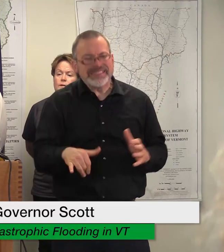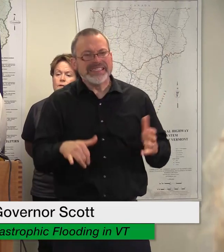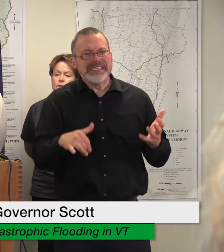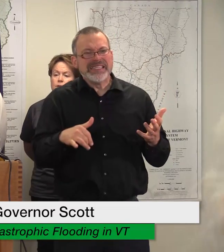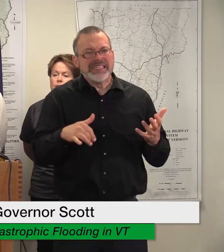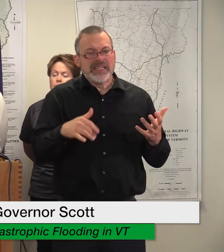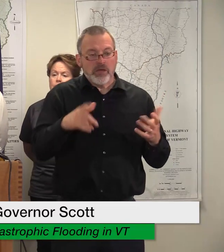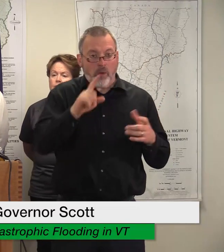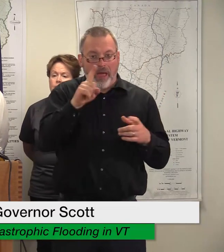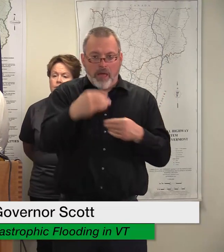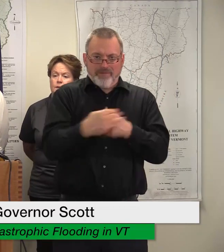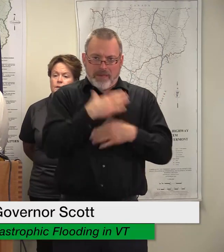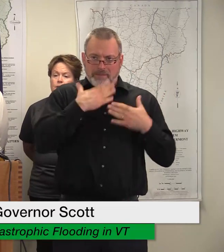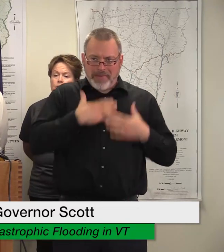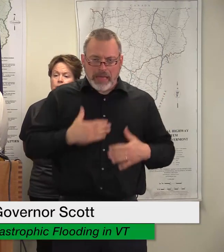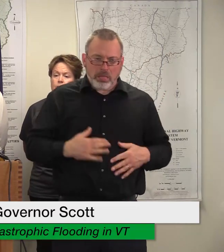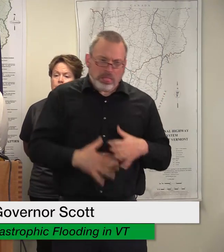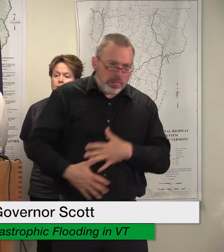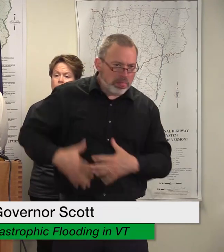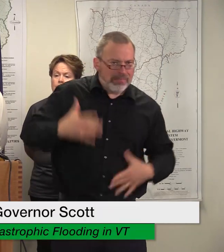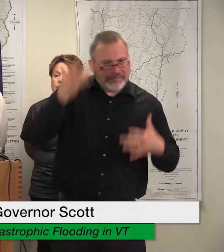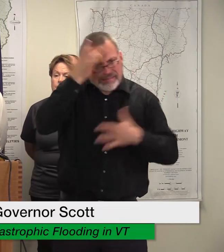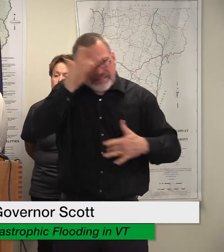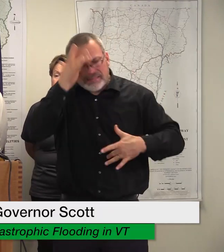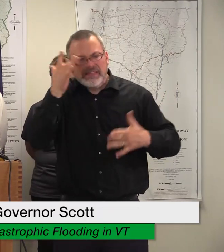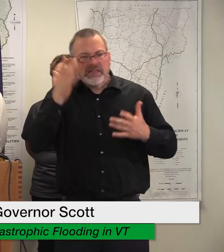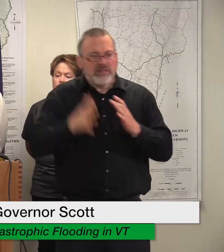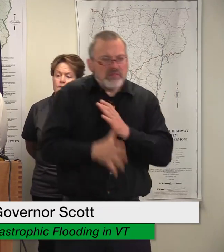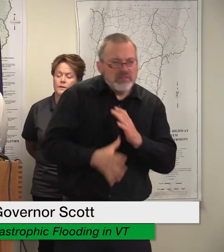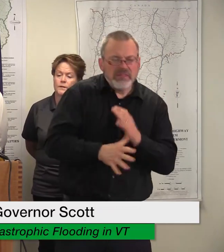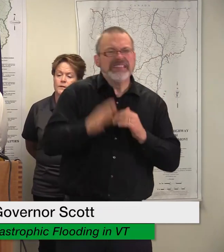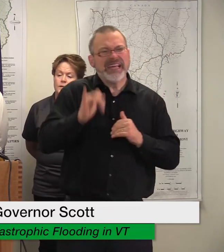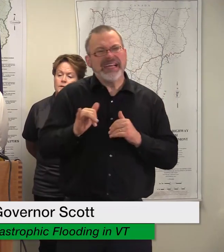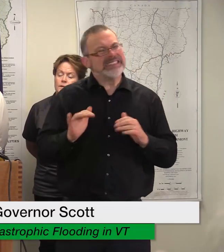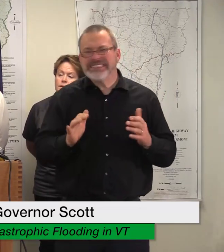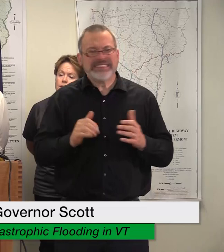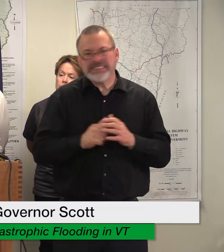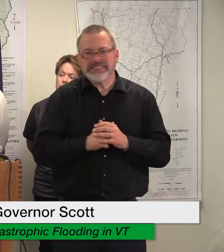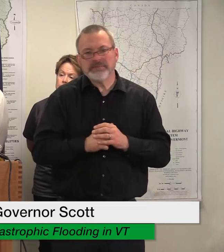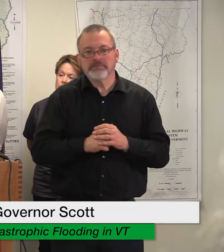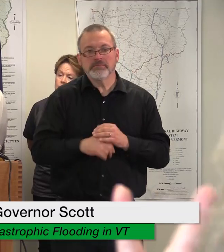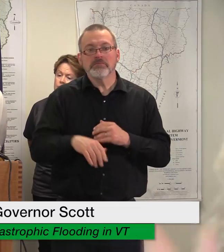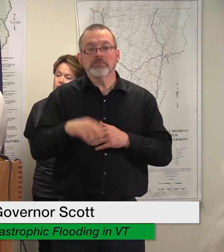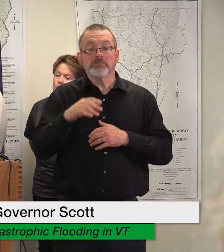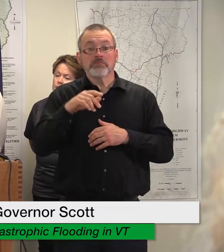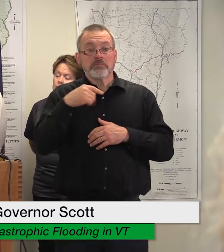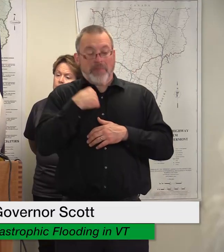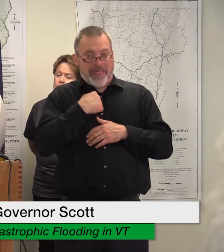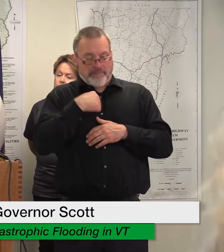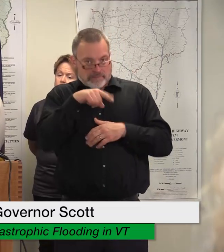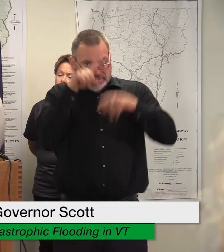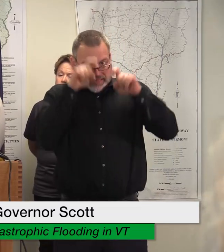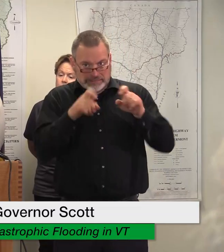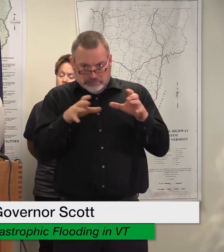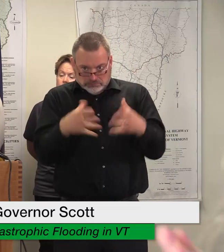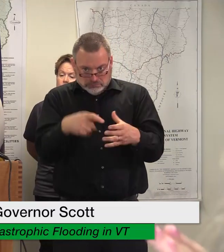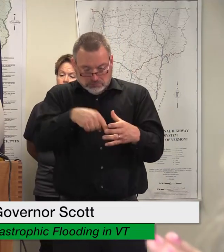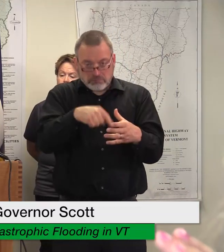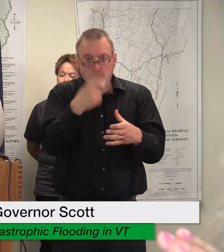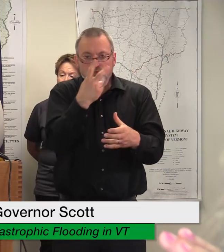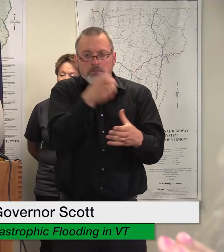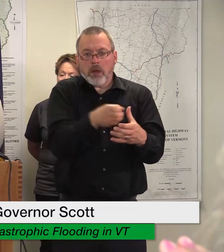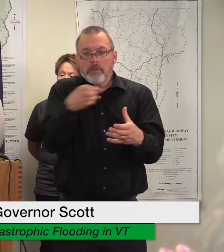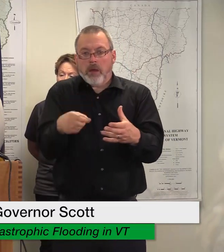and gastrointestinal illness. There are two bottles in each one of these test kits, so be sure to fill both. And there are some